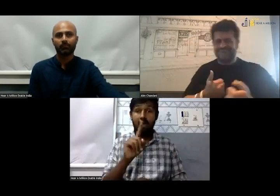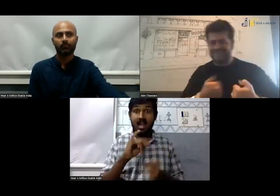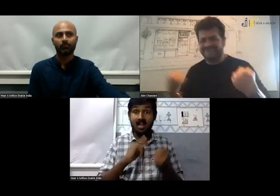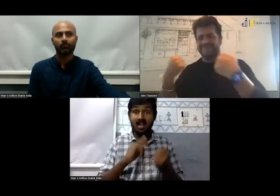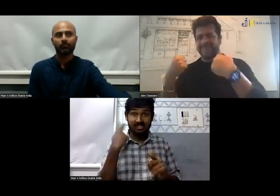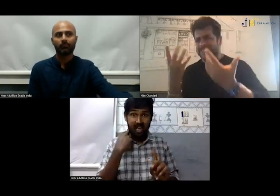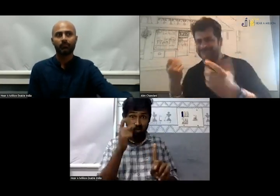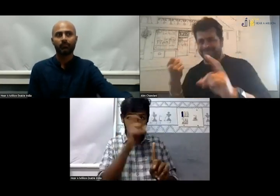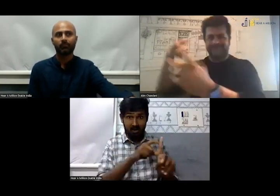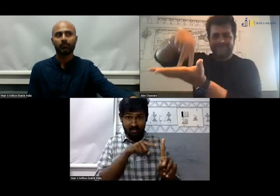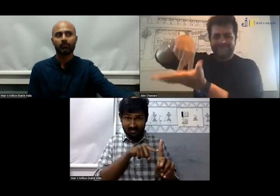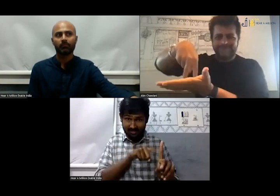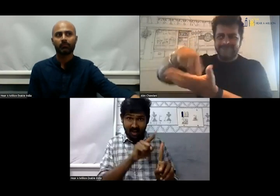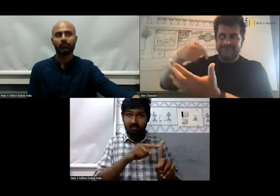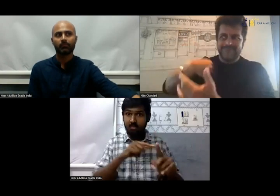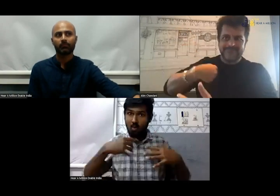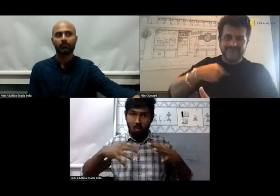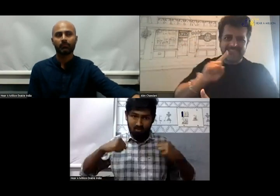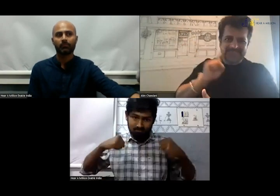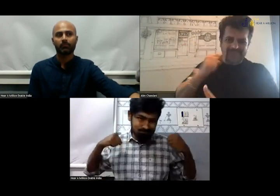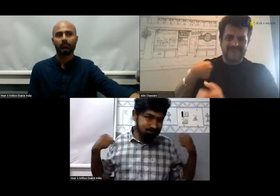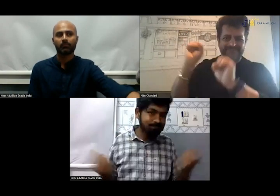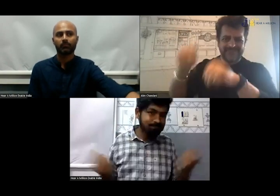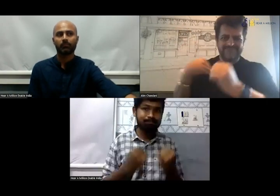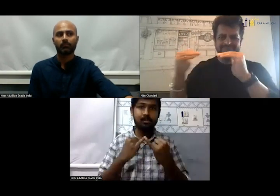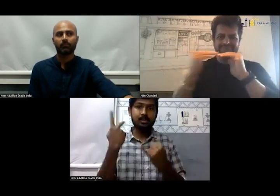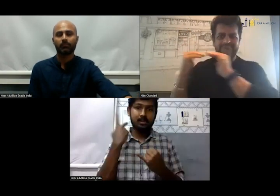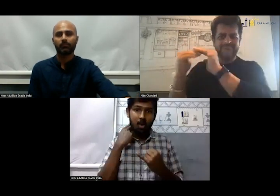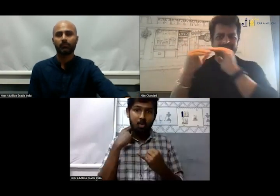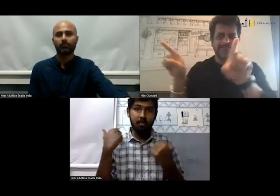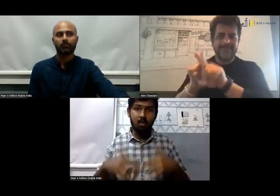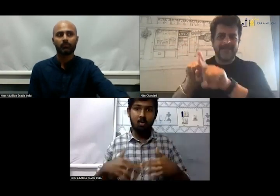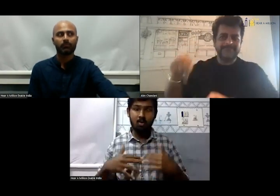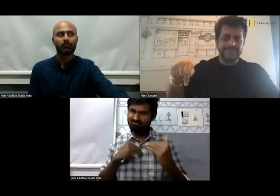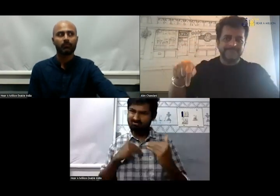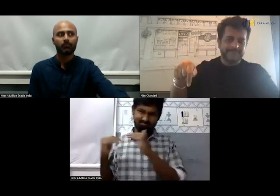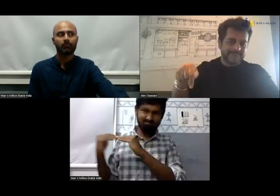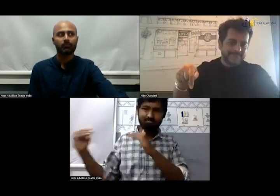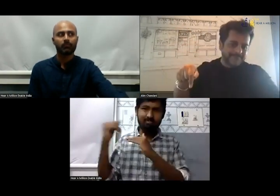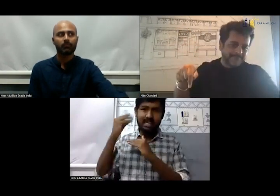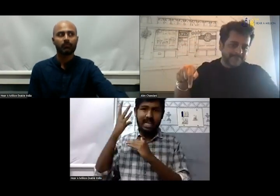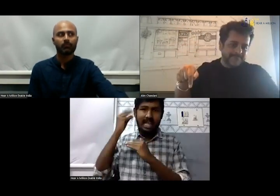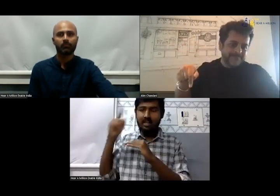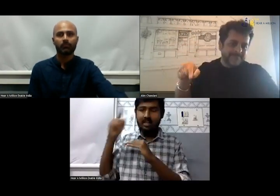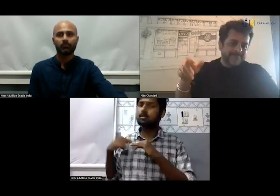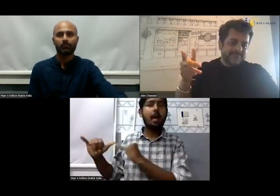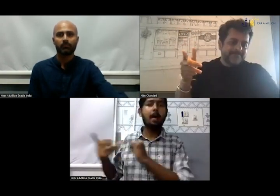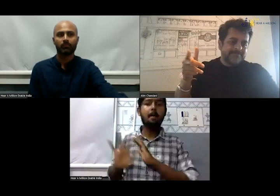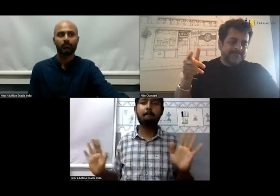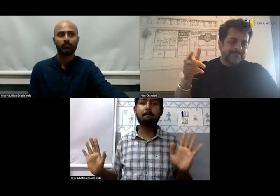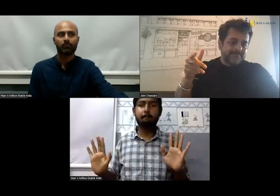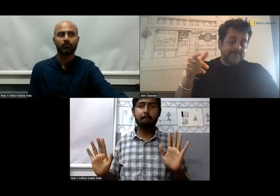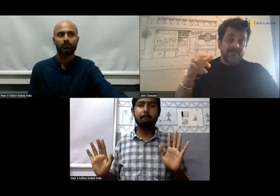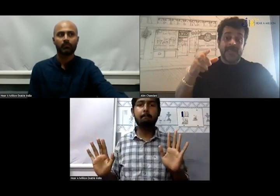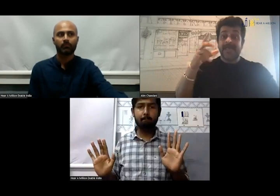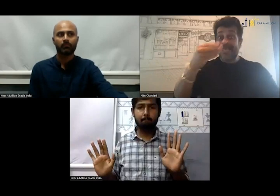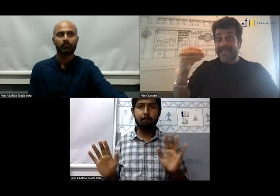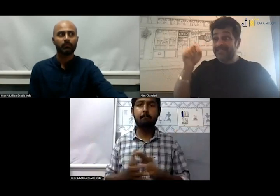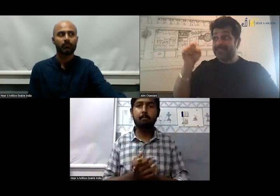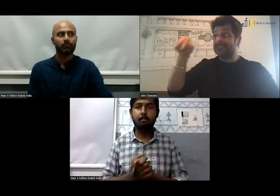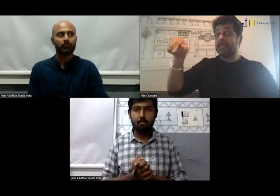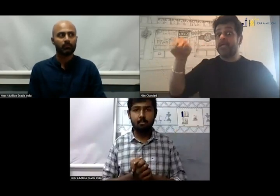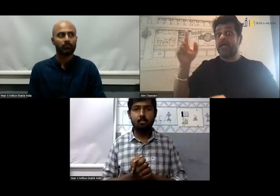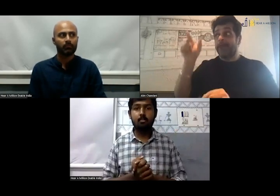easily. So they are themselves, we just want to fight for ourselves and we would like to get